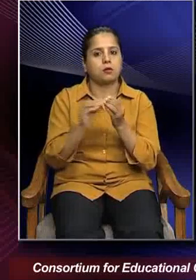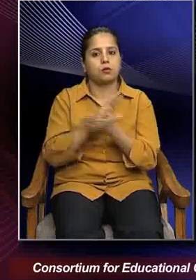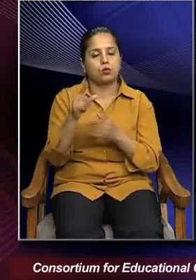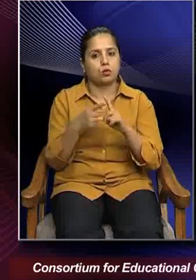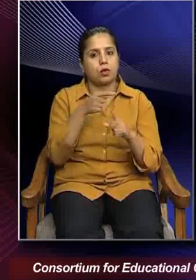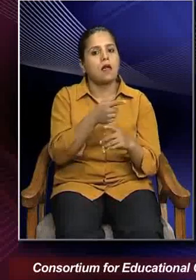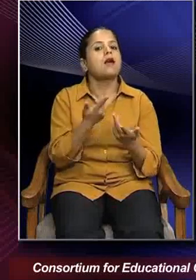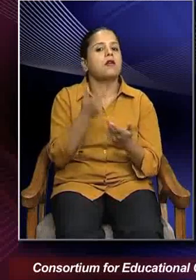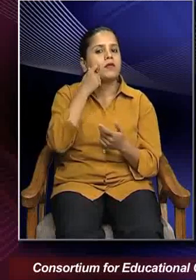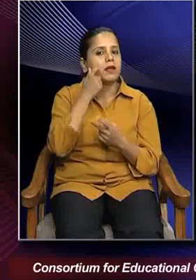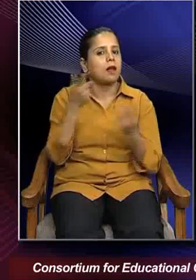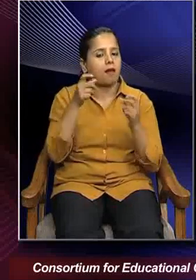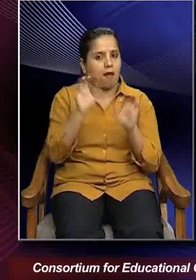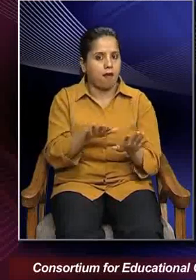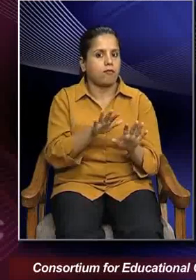physical.